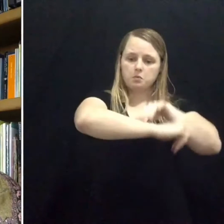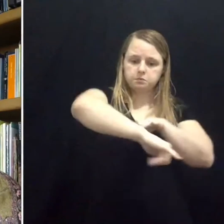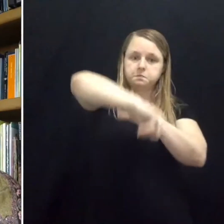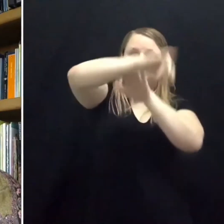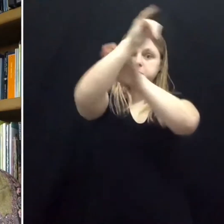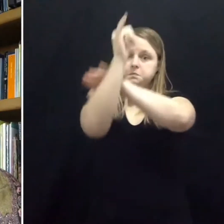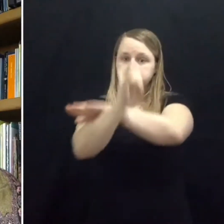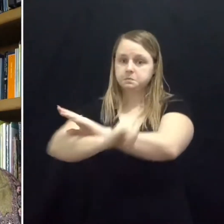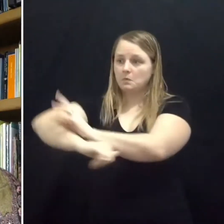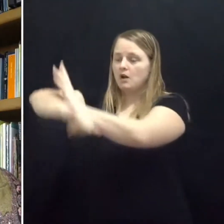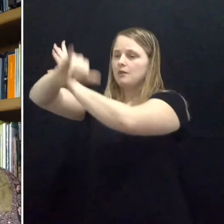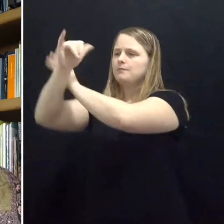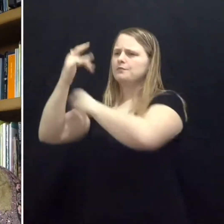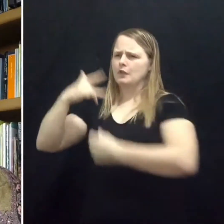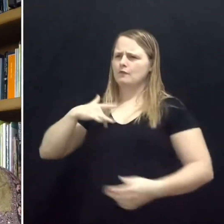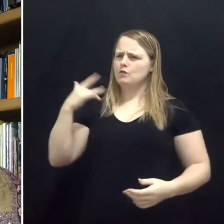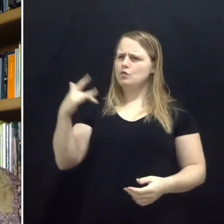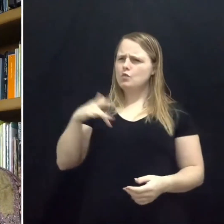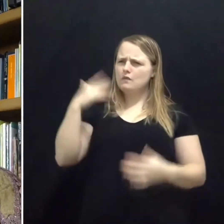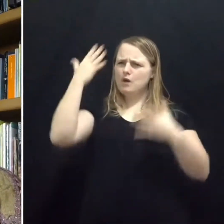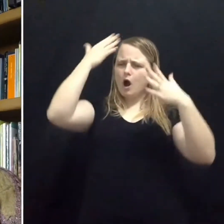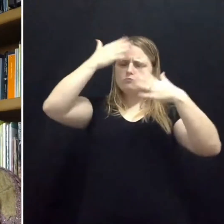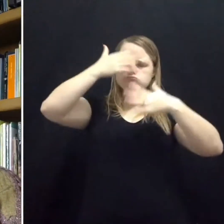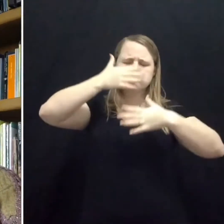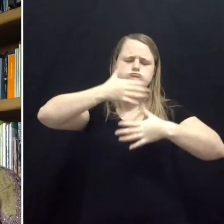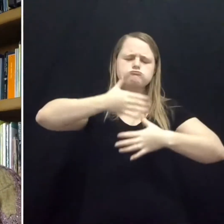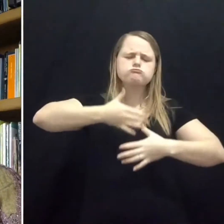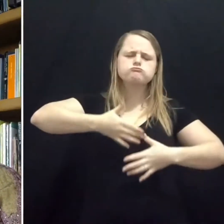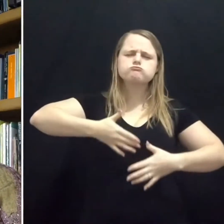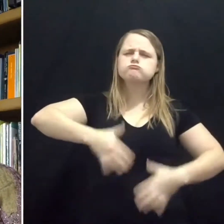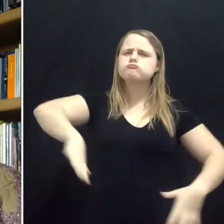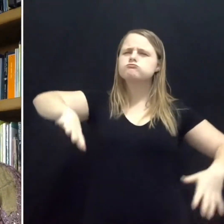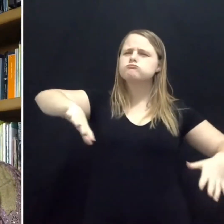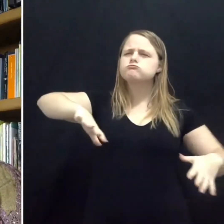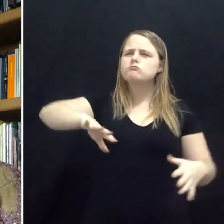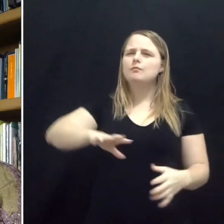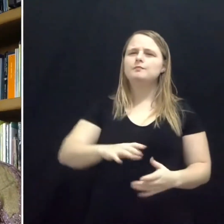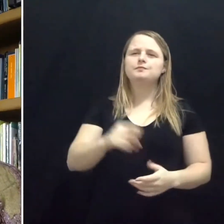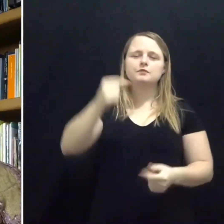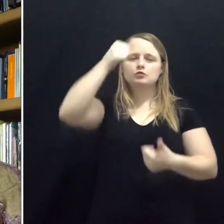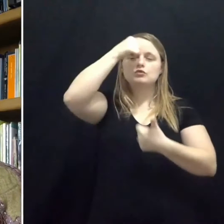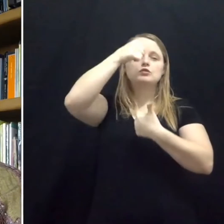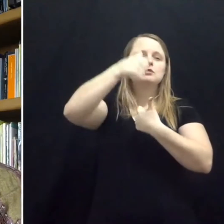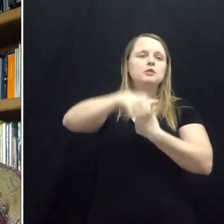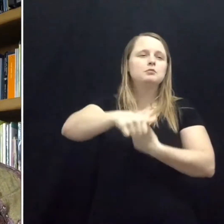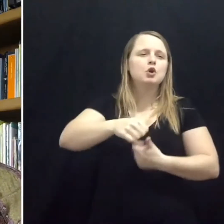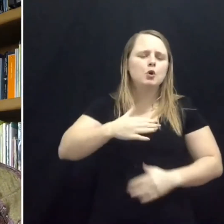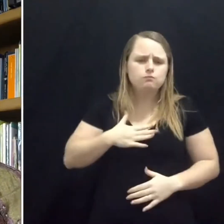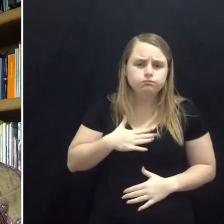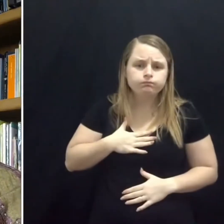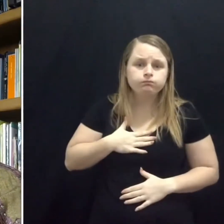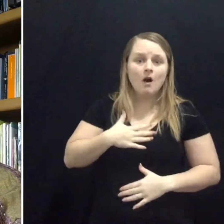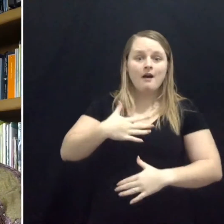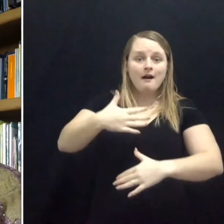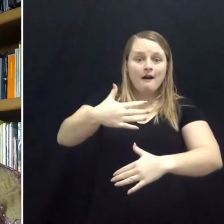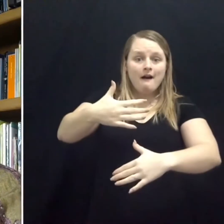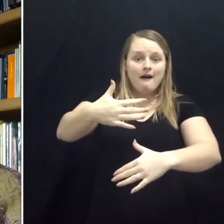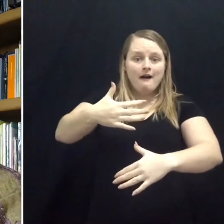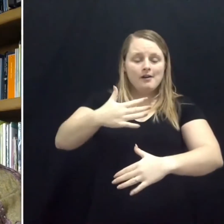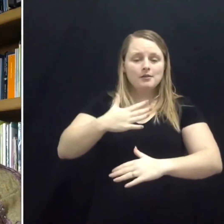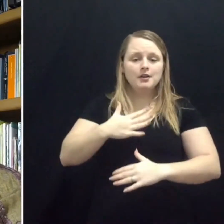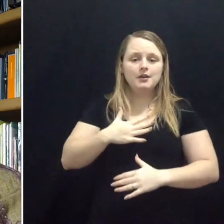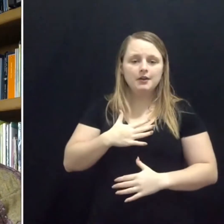lifted. If you ever feel blue, the whale said with a spout, remember